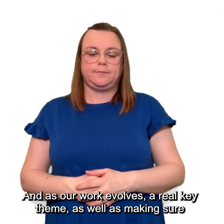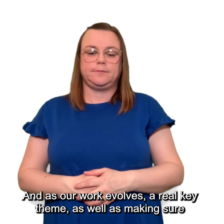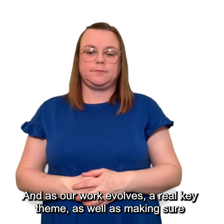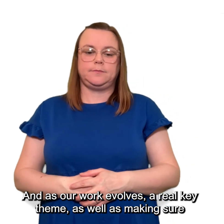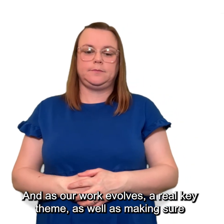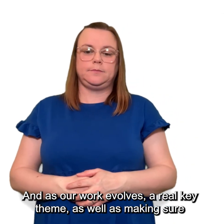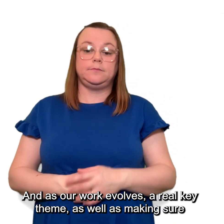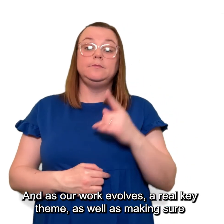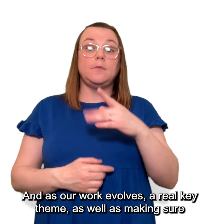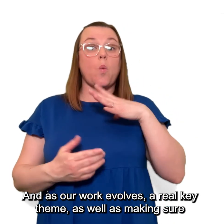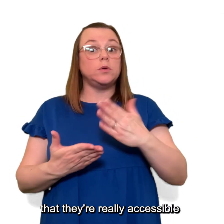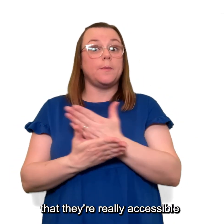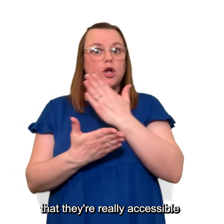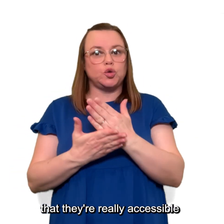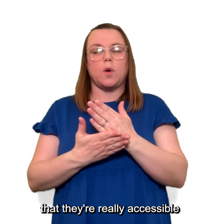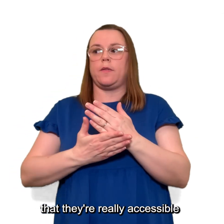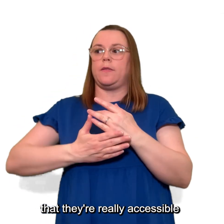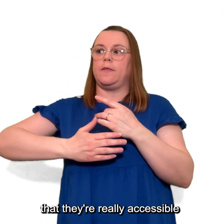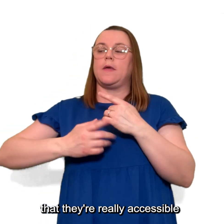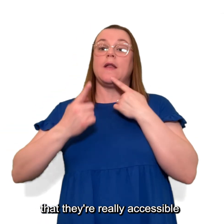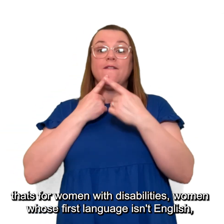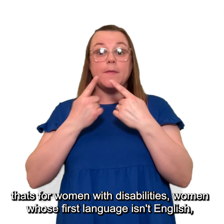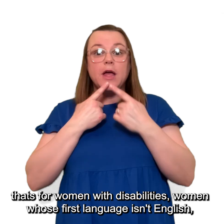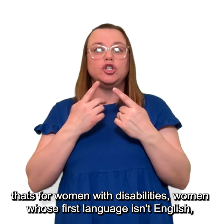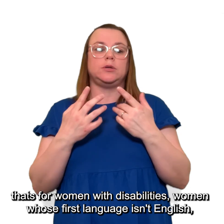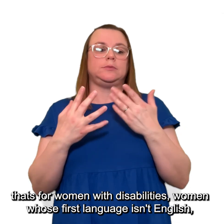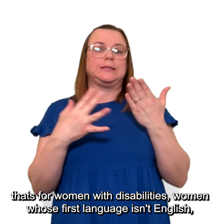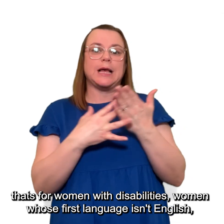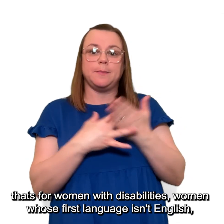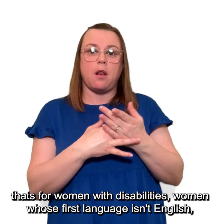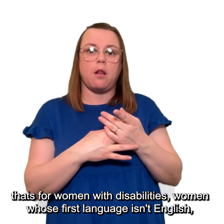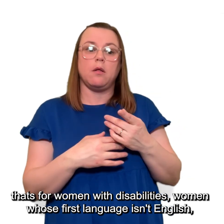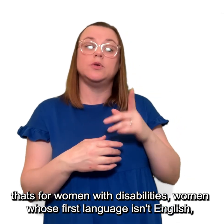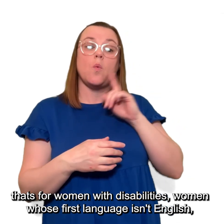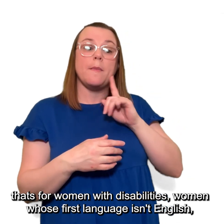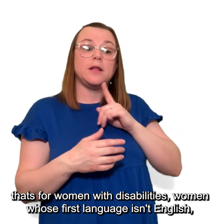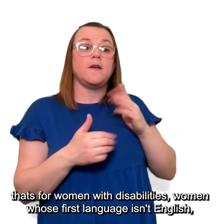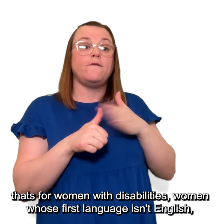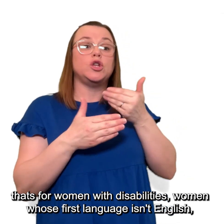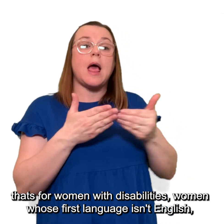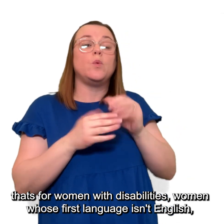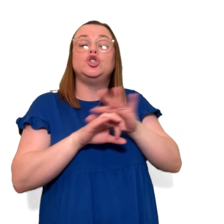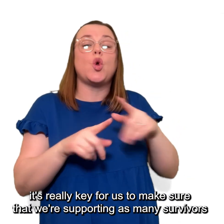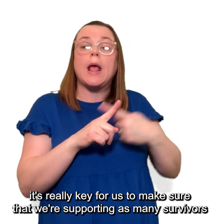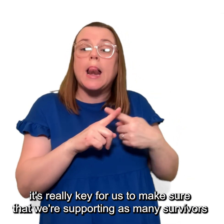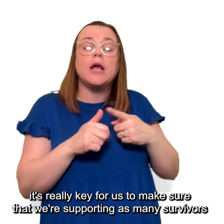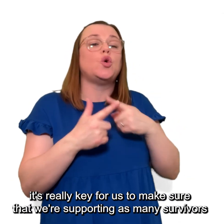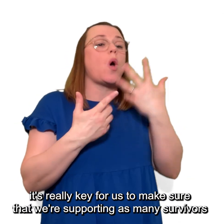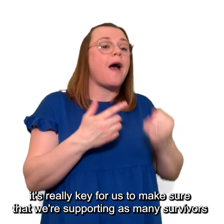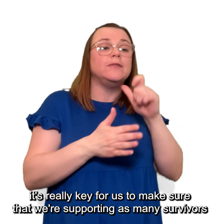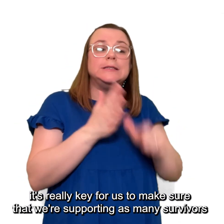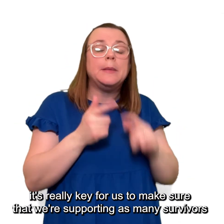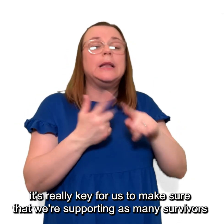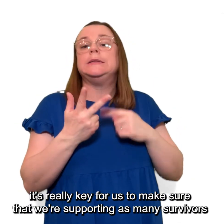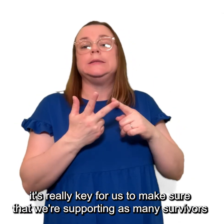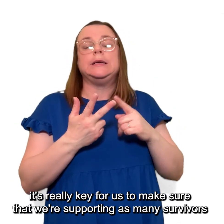real key theme as well is making sure that they're really accessible. That's for women with disabilities, women whose first language isn't English. It's really key for